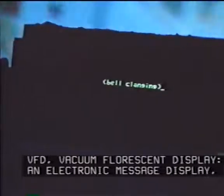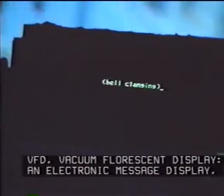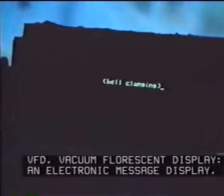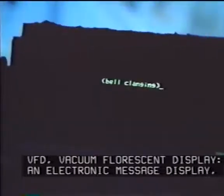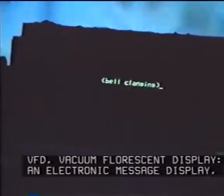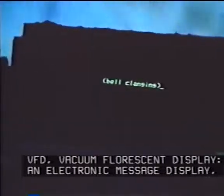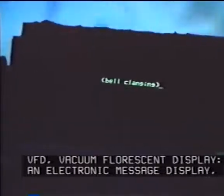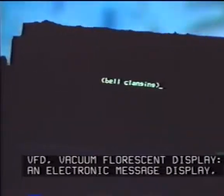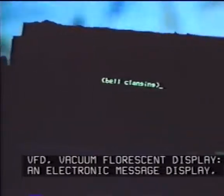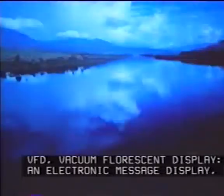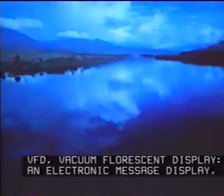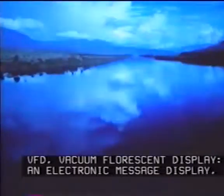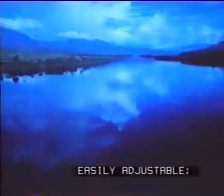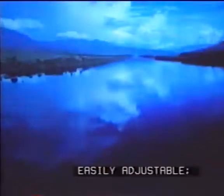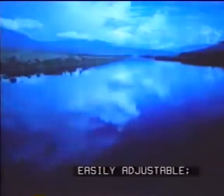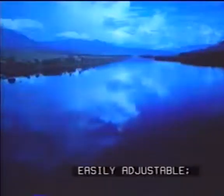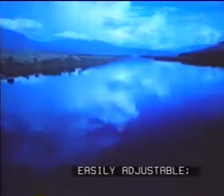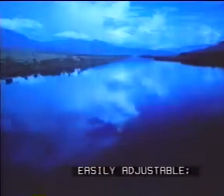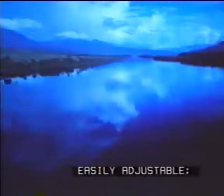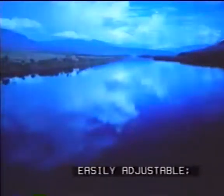electronic message display easily adjustable.